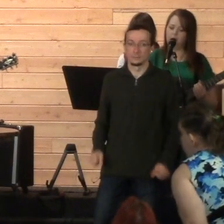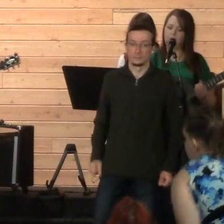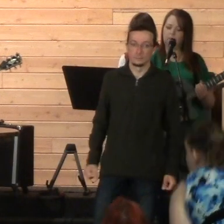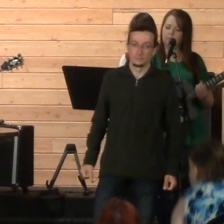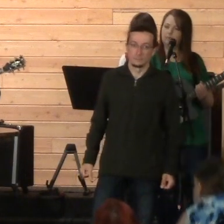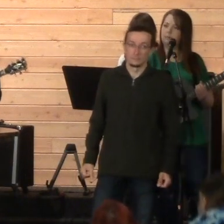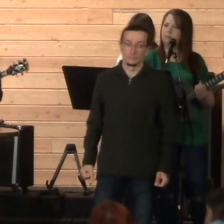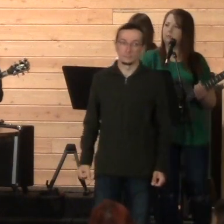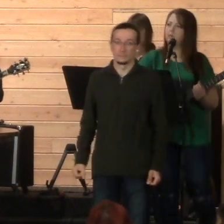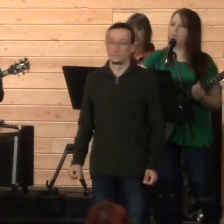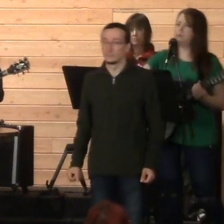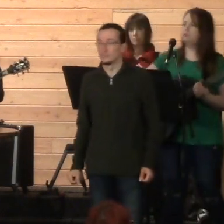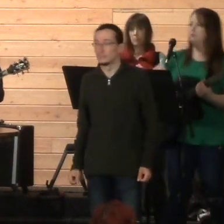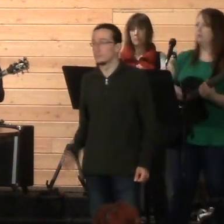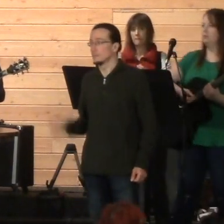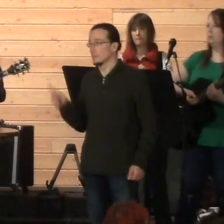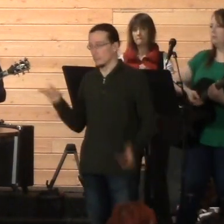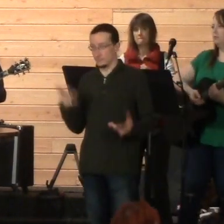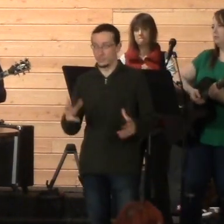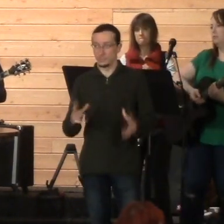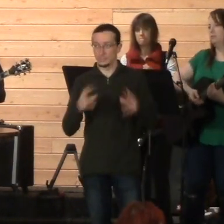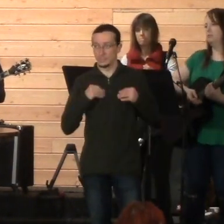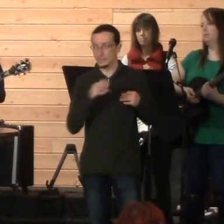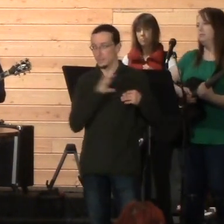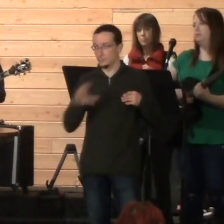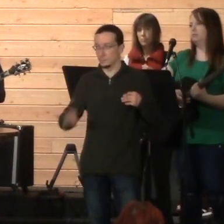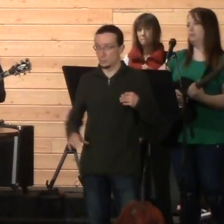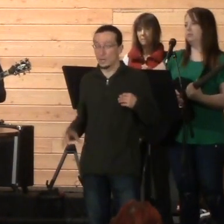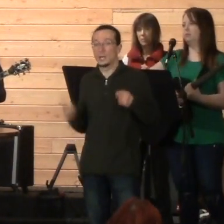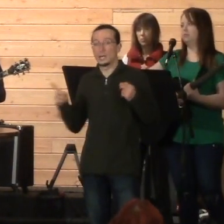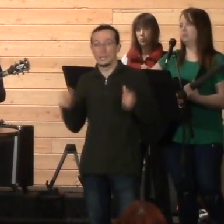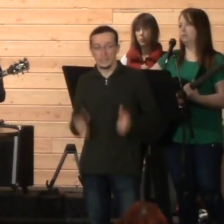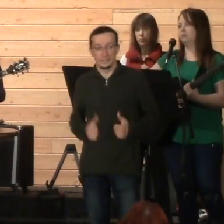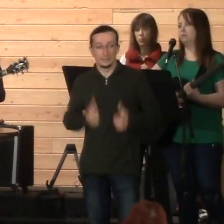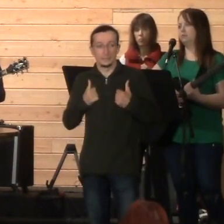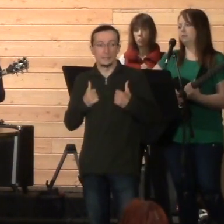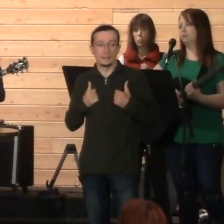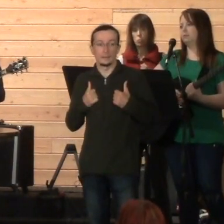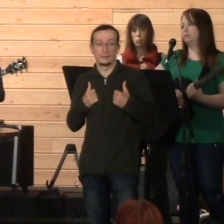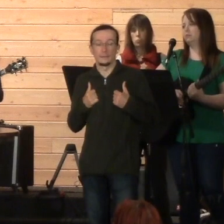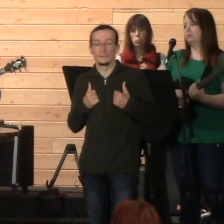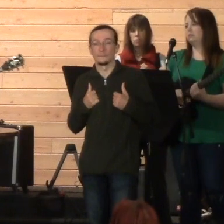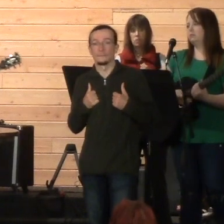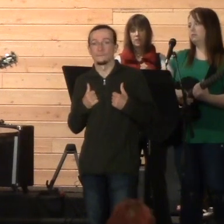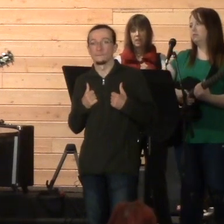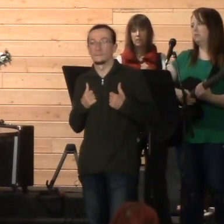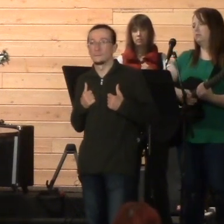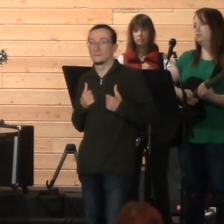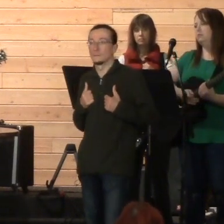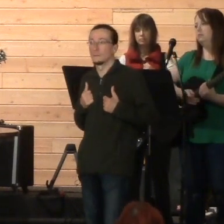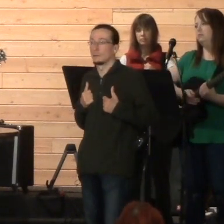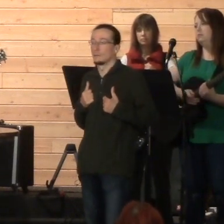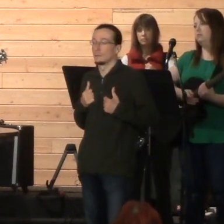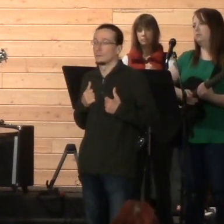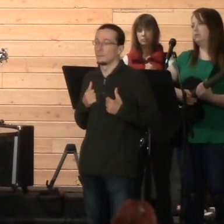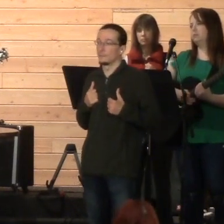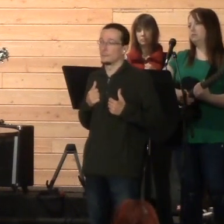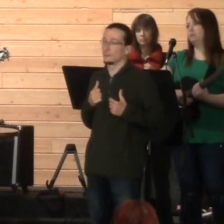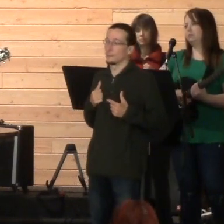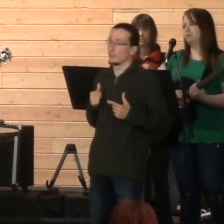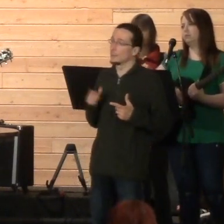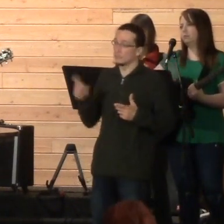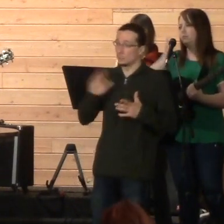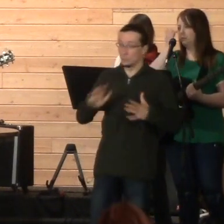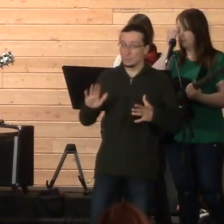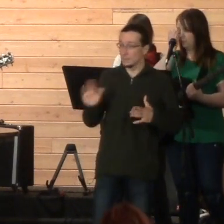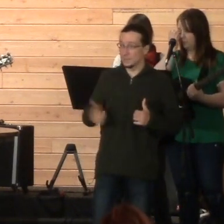Christ and his life, and not only just, you know, if you just break down life and you just break it down